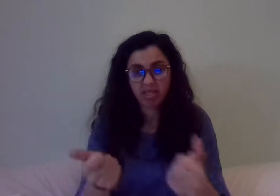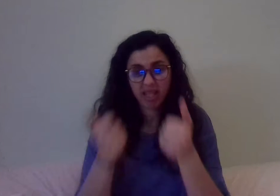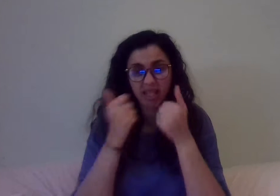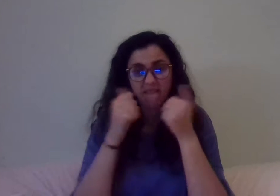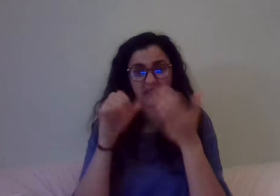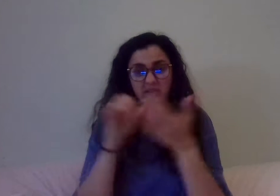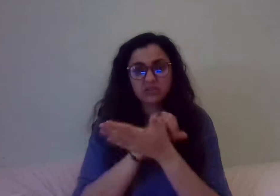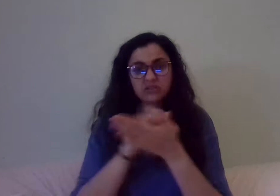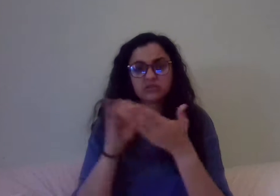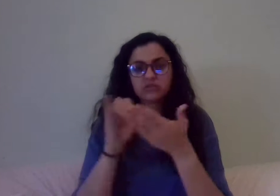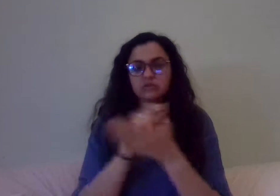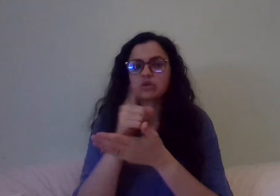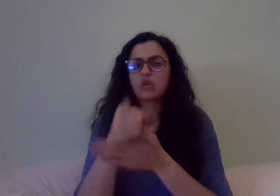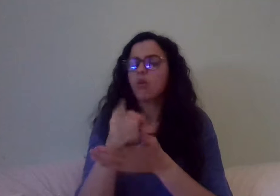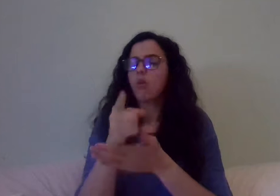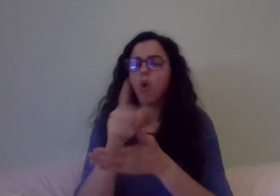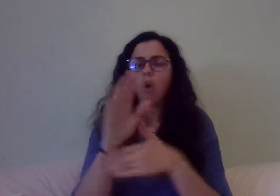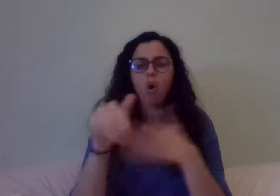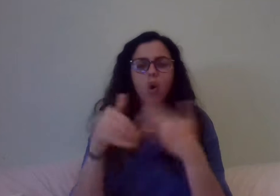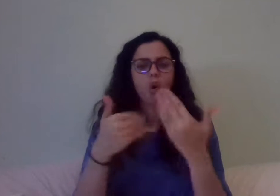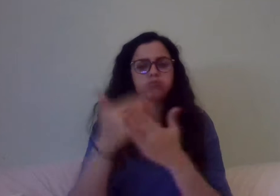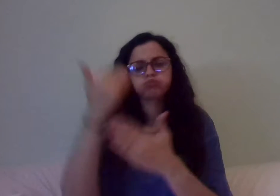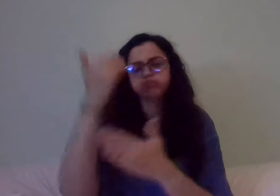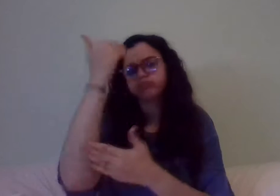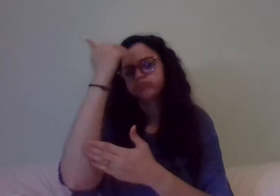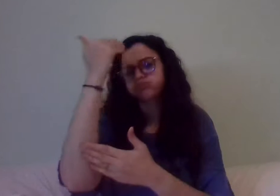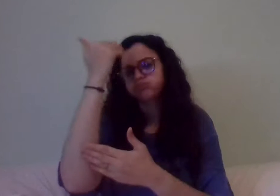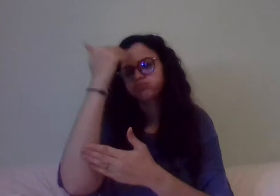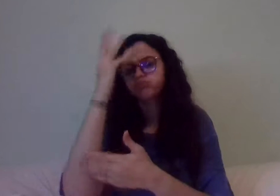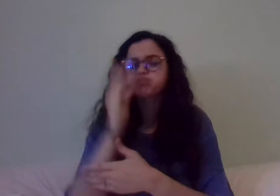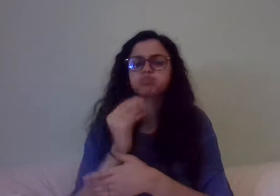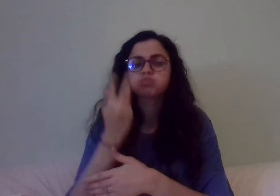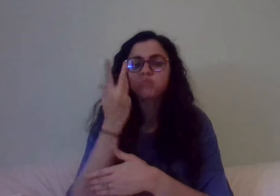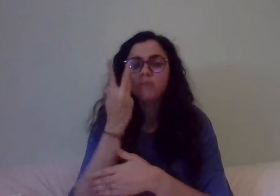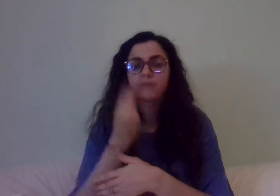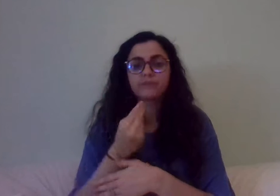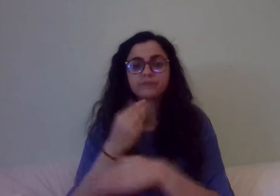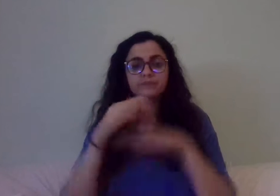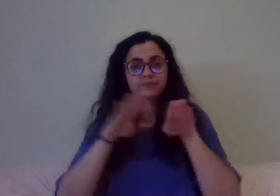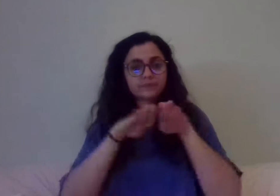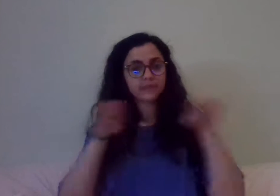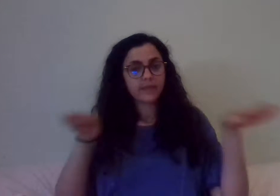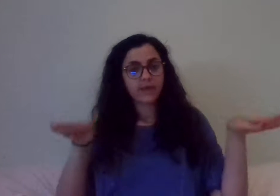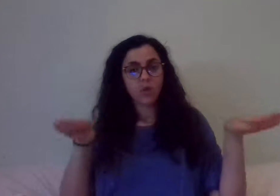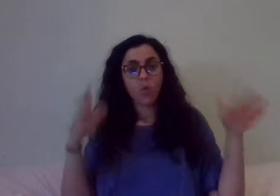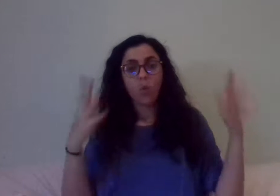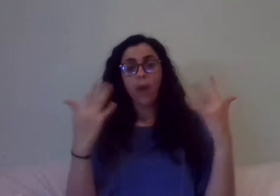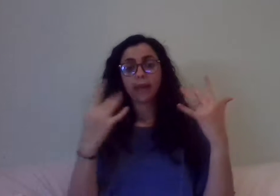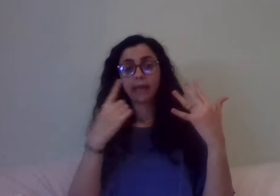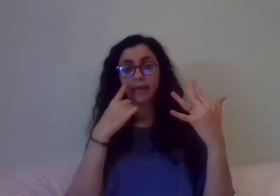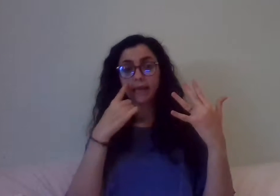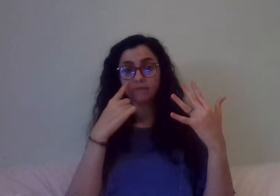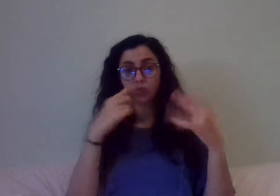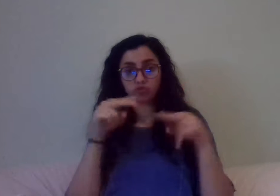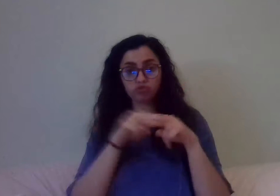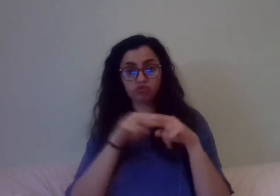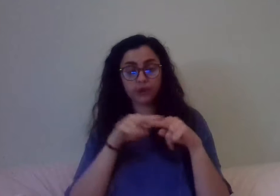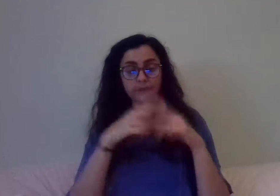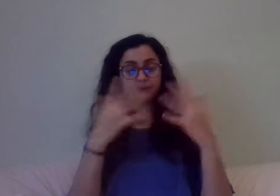well. You are waiting on a subway platform to get on a train. The seats, you can see inside of those train cars,